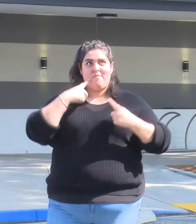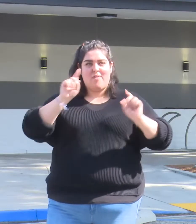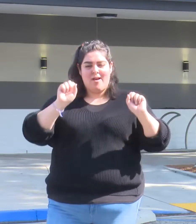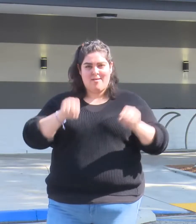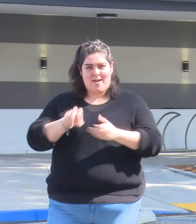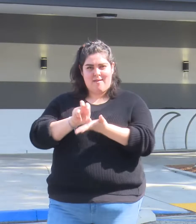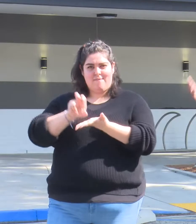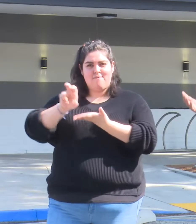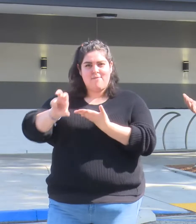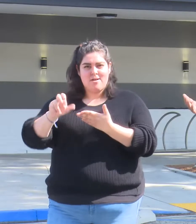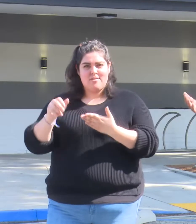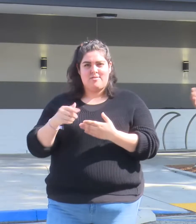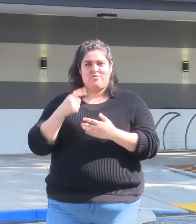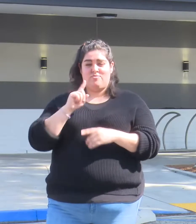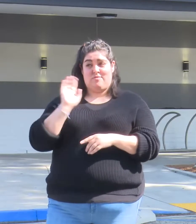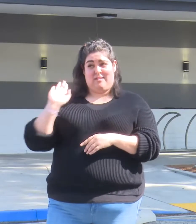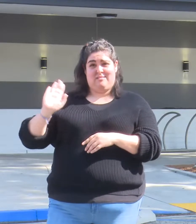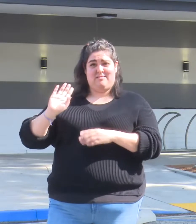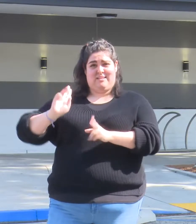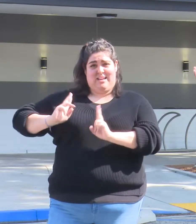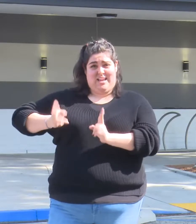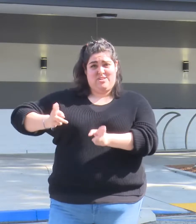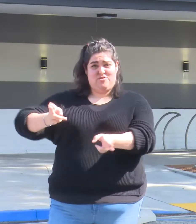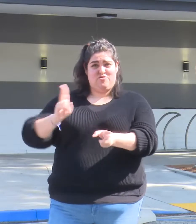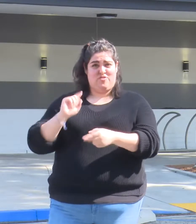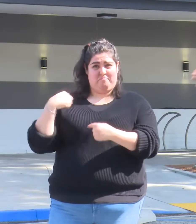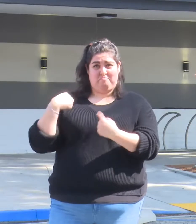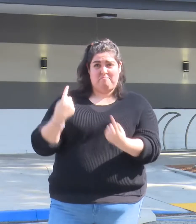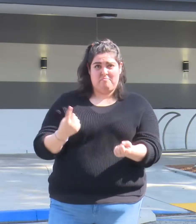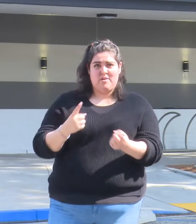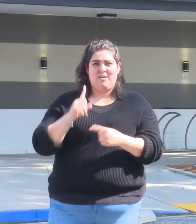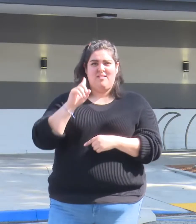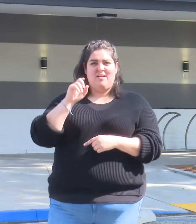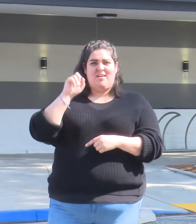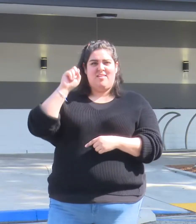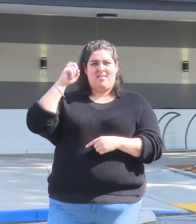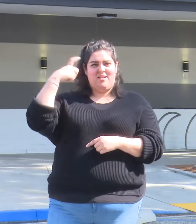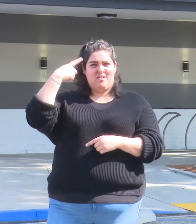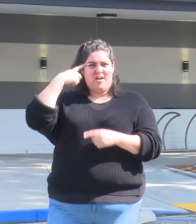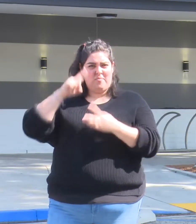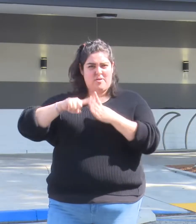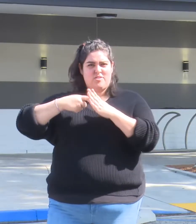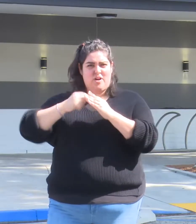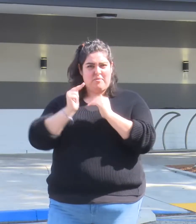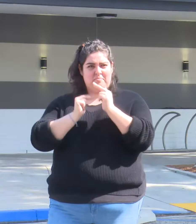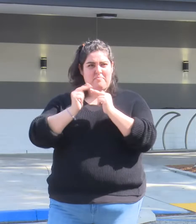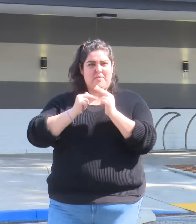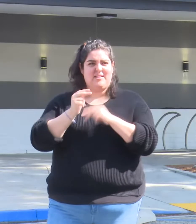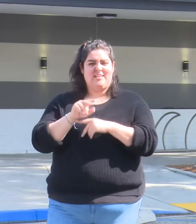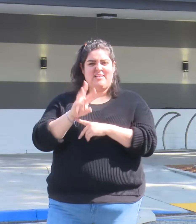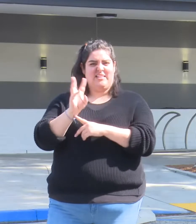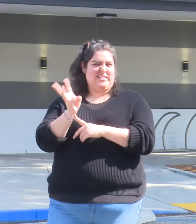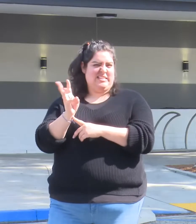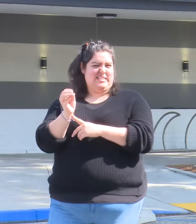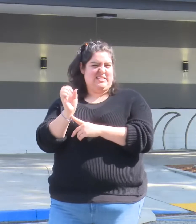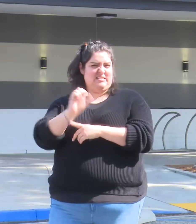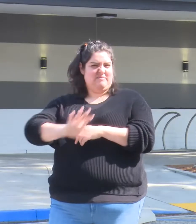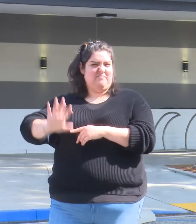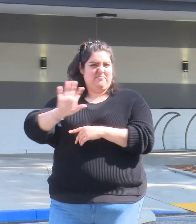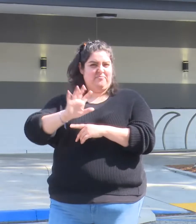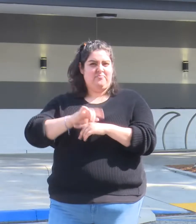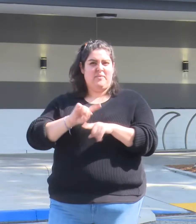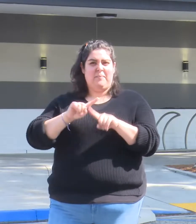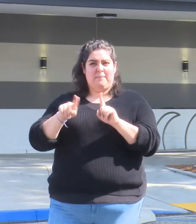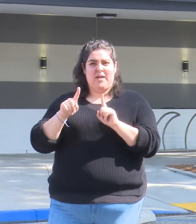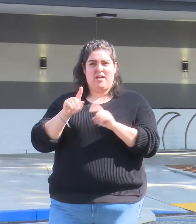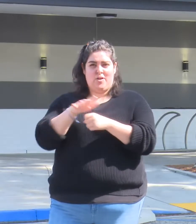this center, which has a tremendous history. You know, the federal government began to build these things in cities back in the 60s, right? But local government has